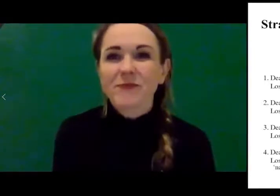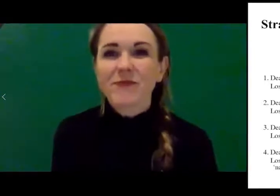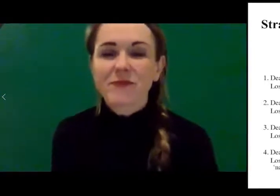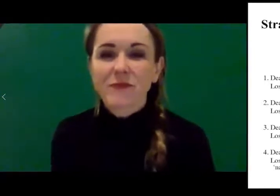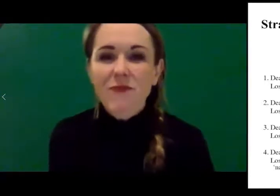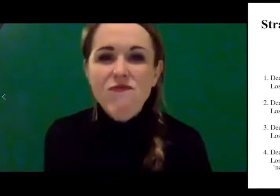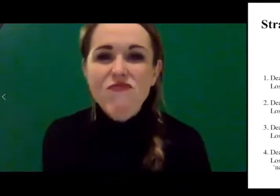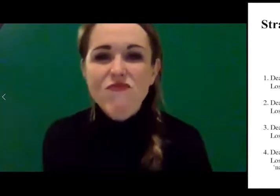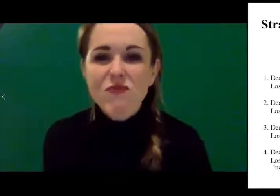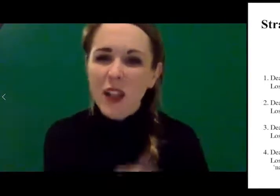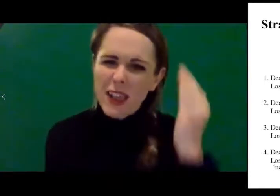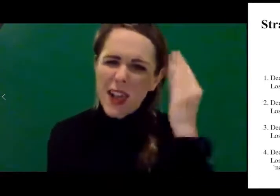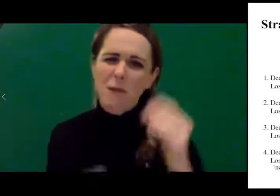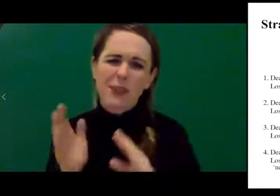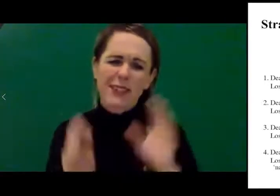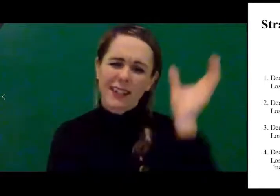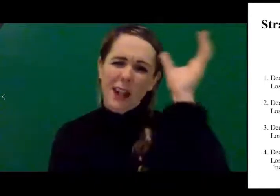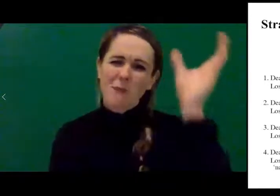life.